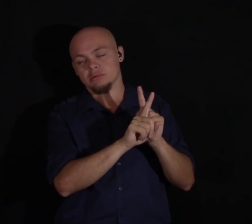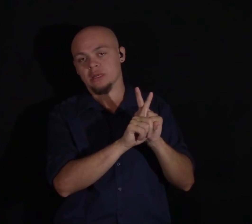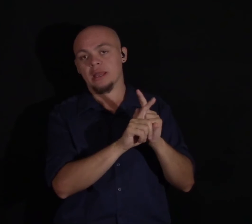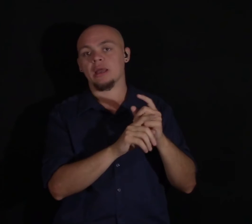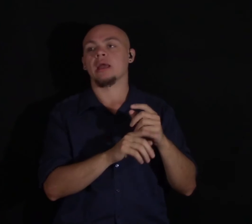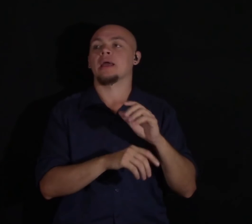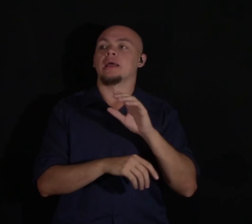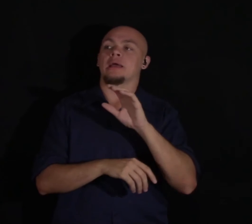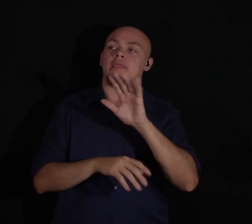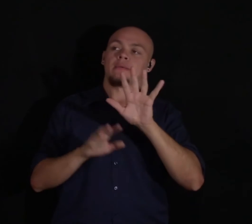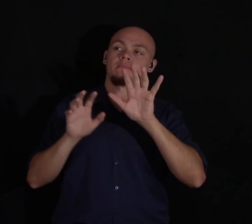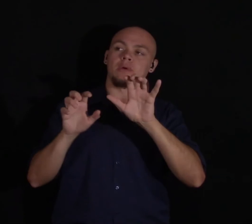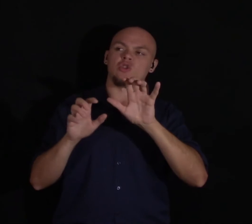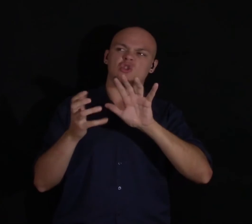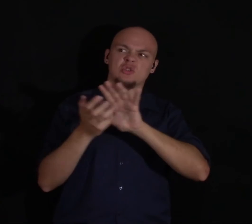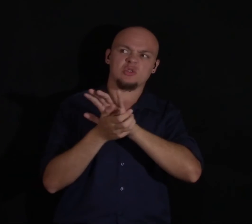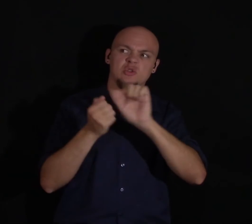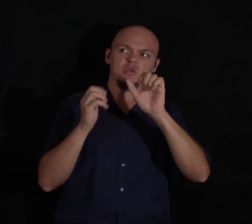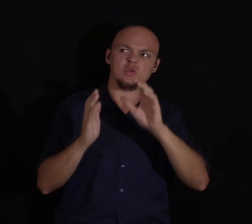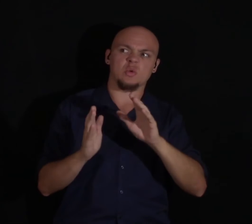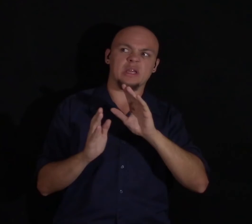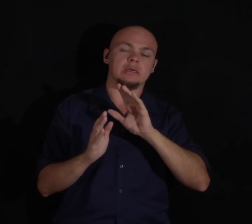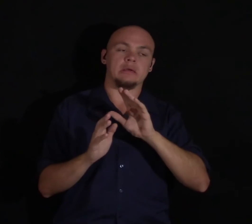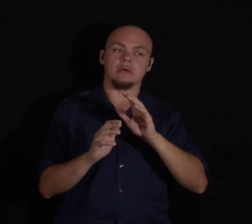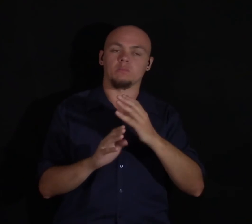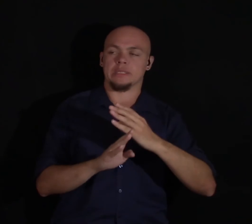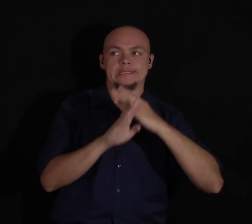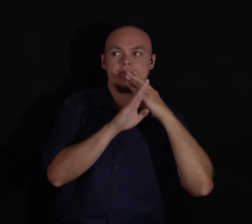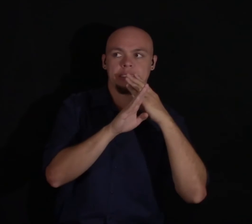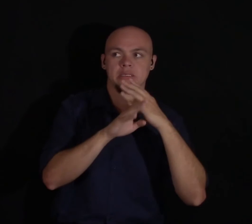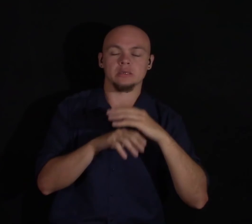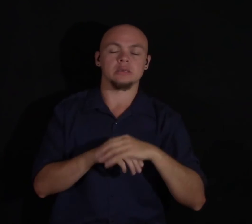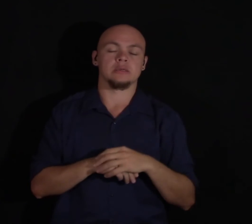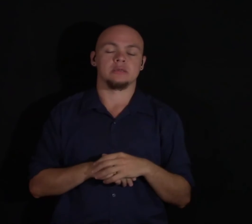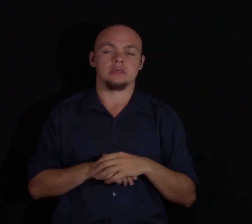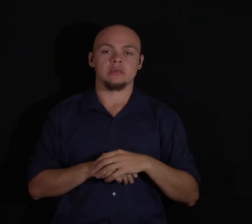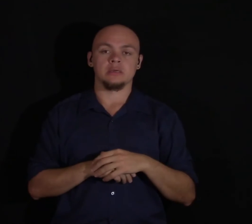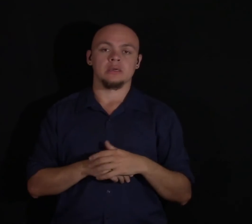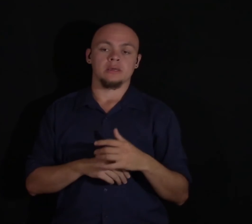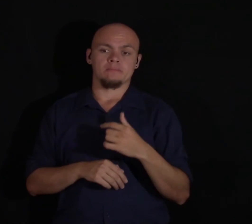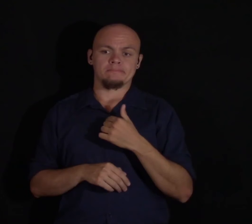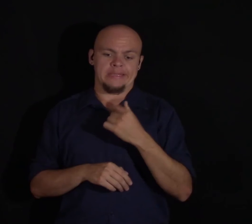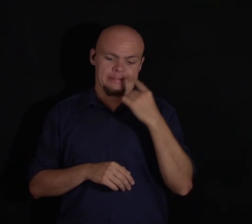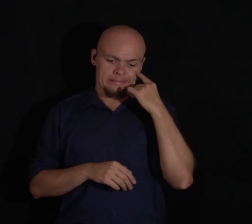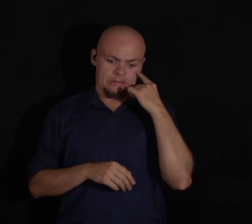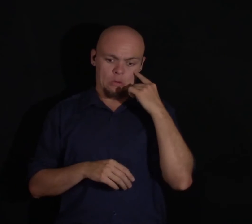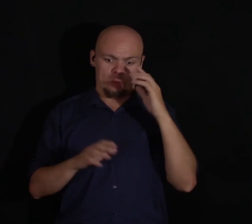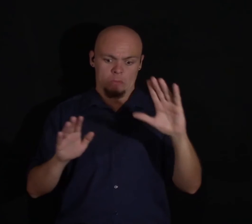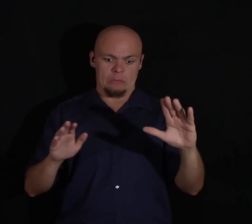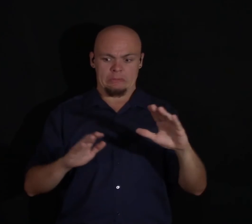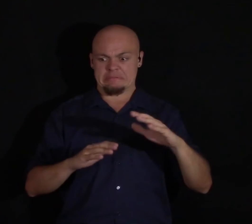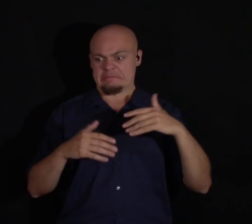his destroyer. I felt as if I had committed some great crime, the consciousness of which haunted